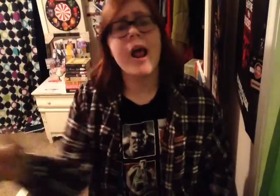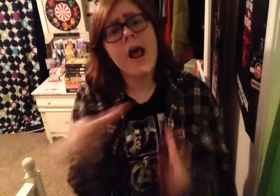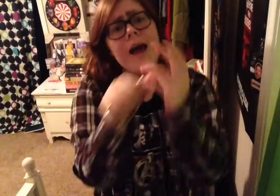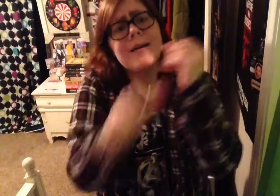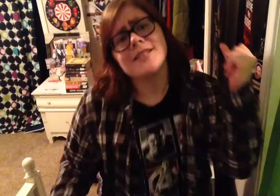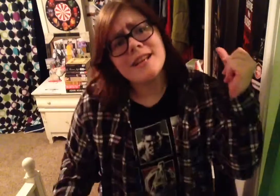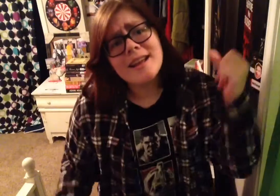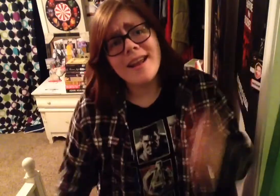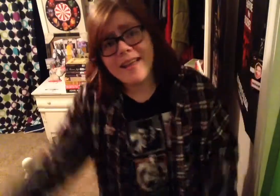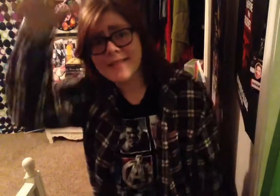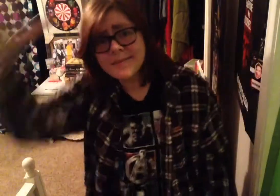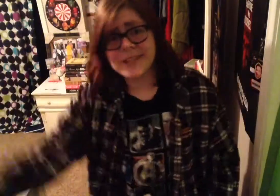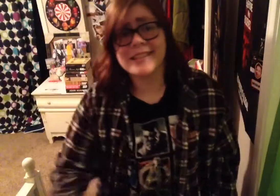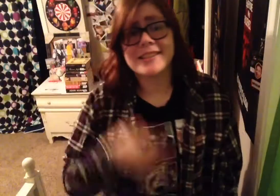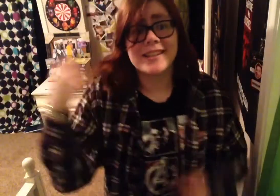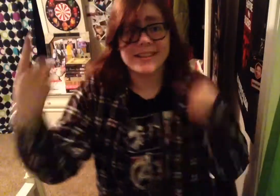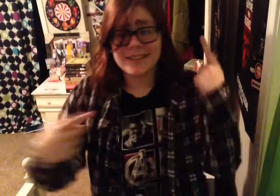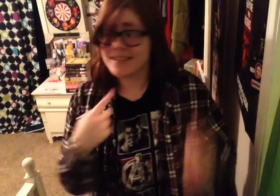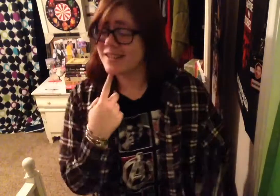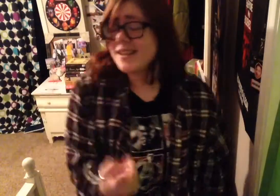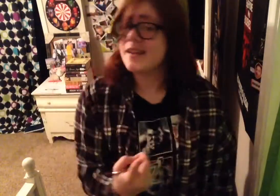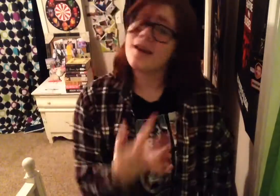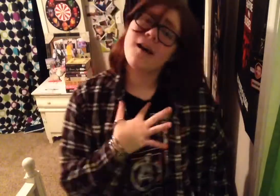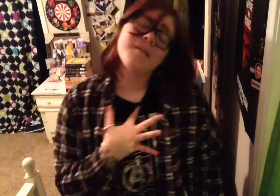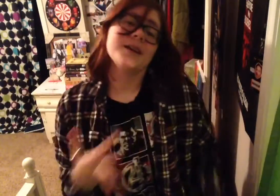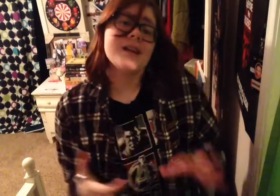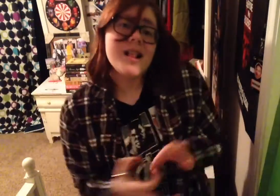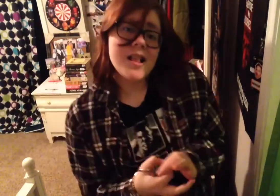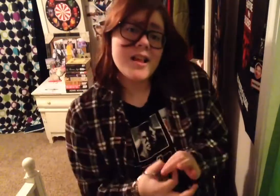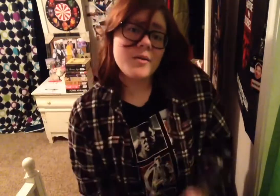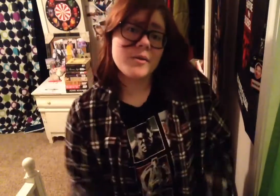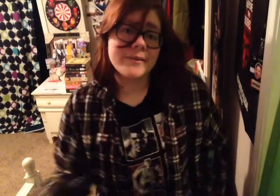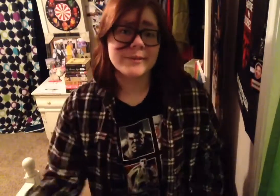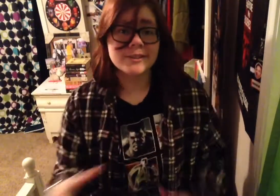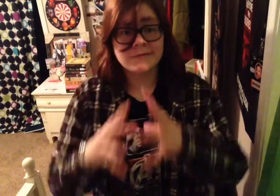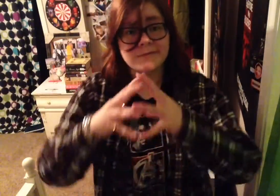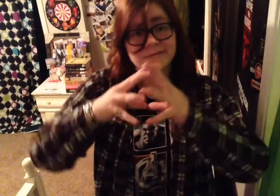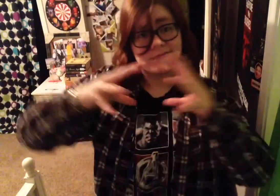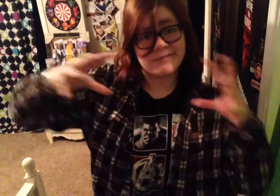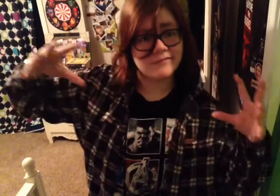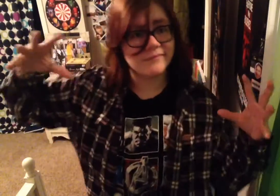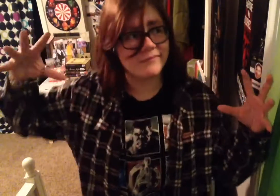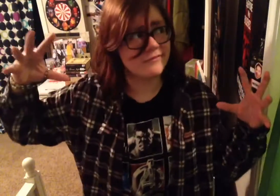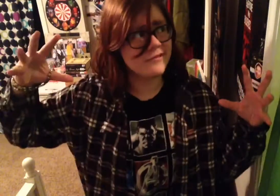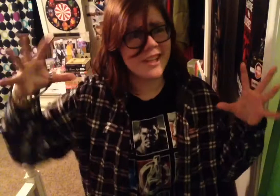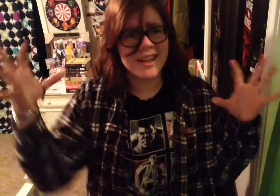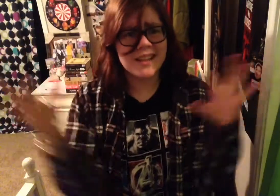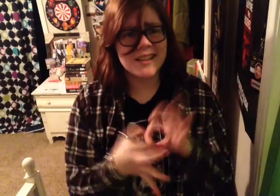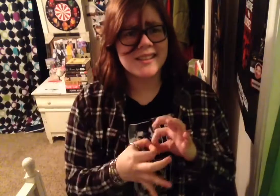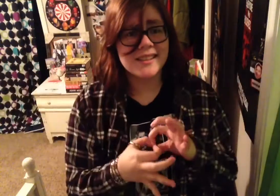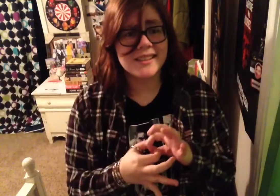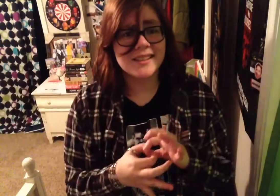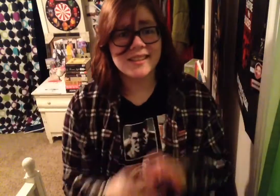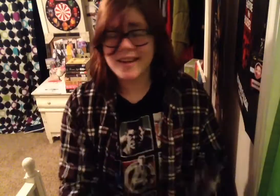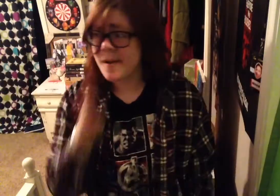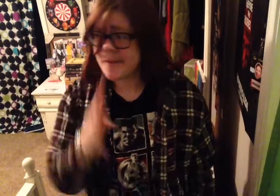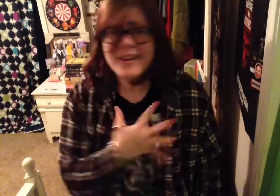Adams. The man's irrational, he claims that I'm in league with Britain and some vast international intrigue. Bitch,